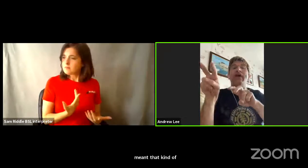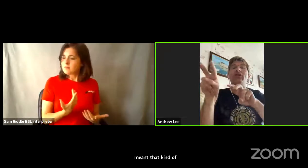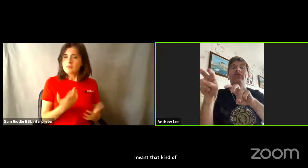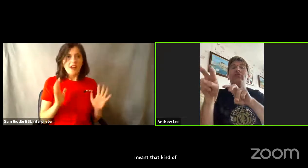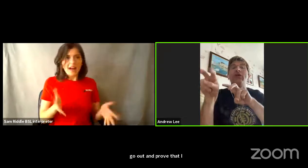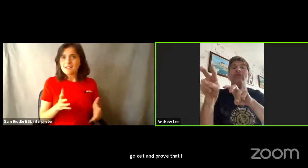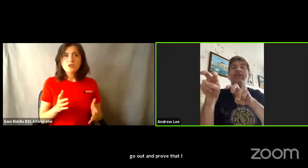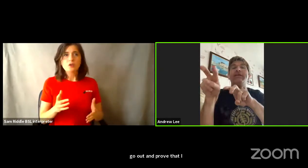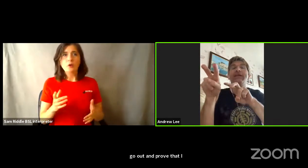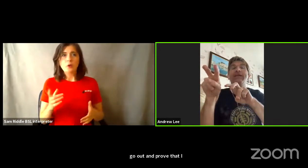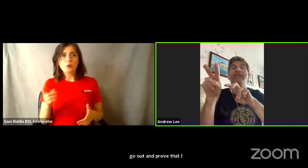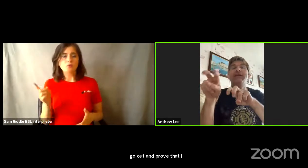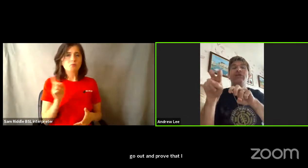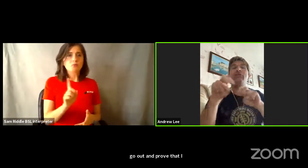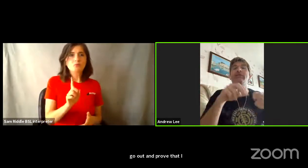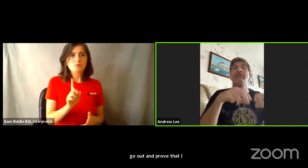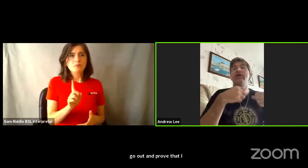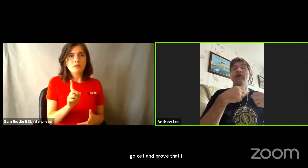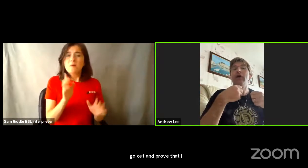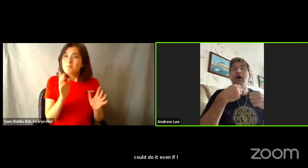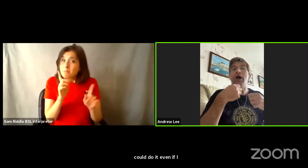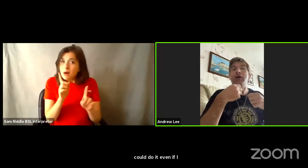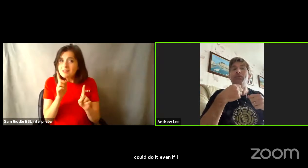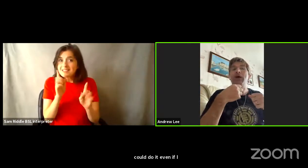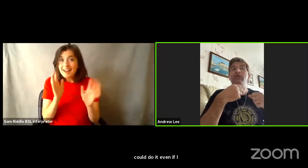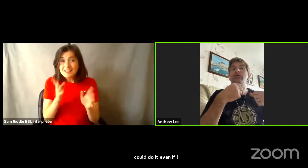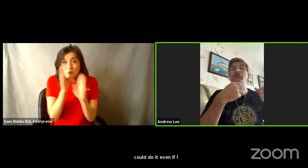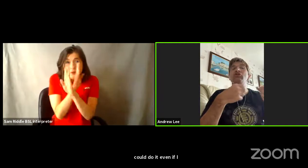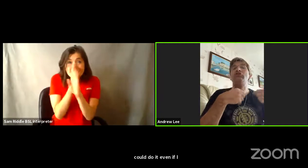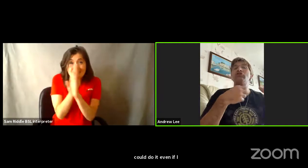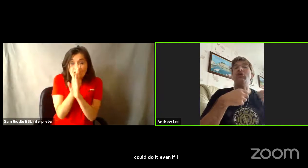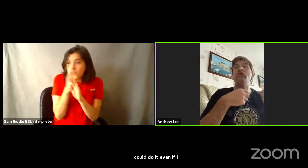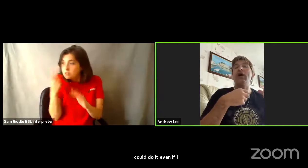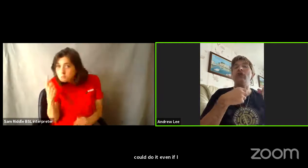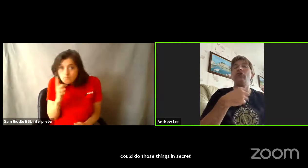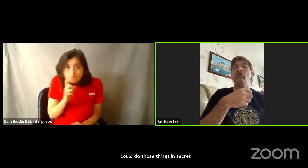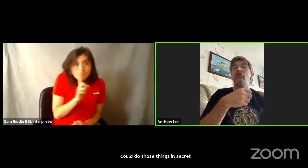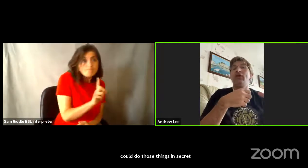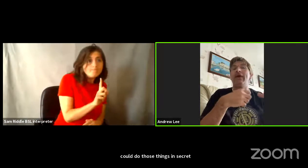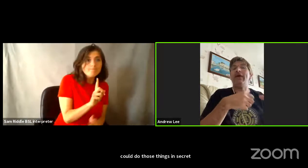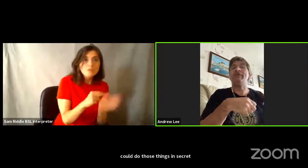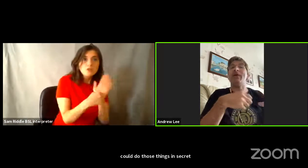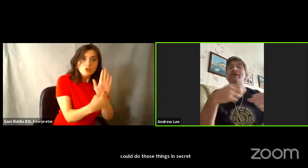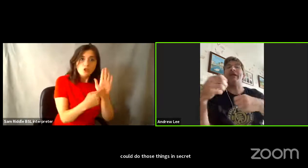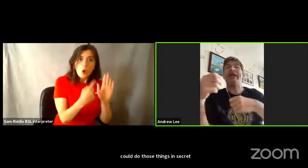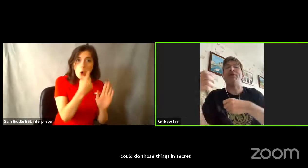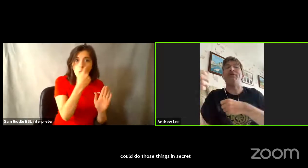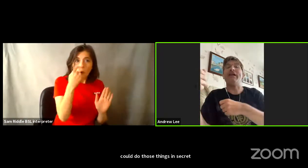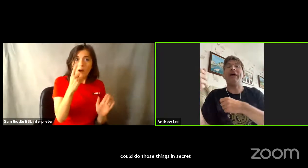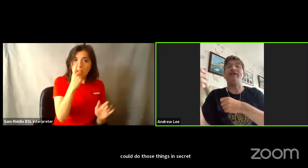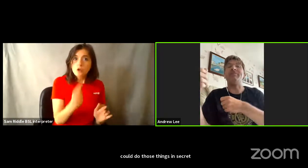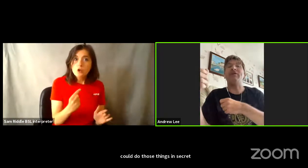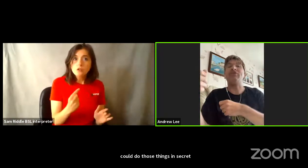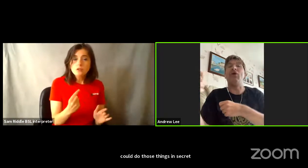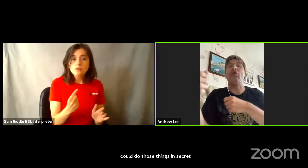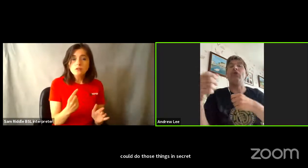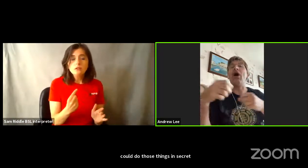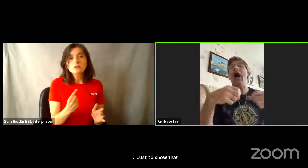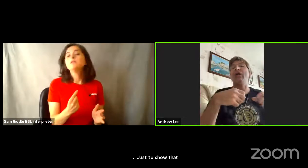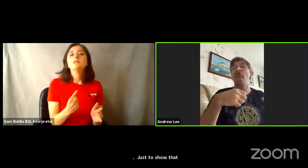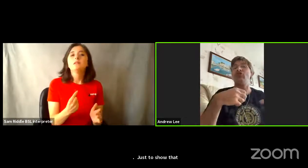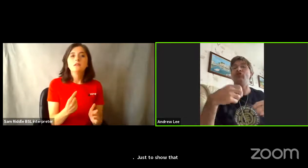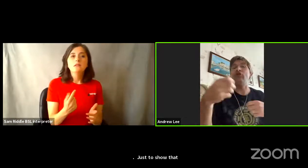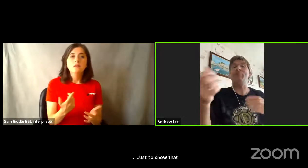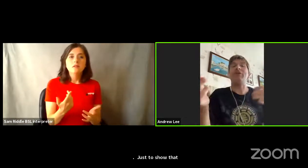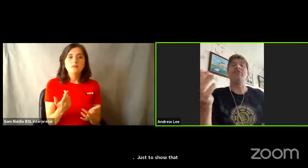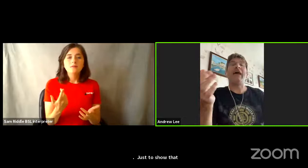do those things in secret, just to show that I could do it, especially if I'd actually been told that